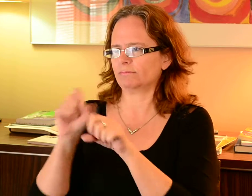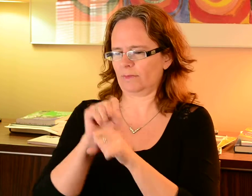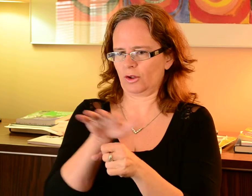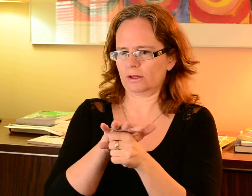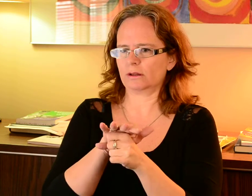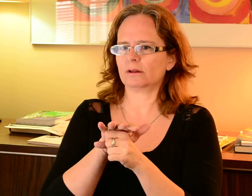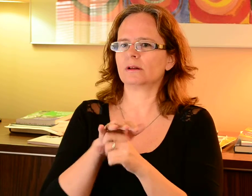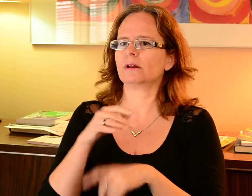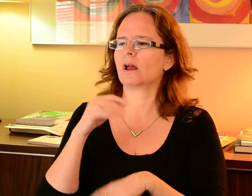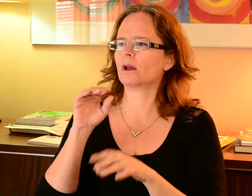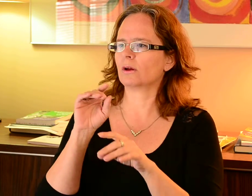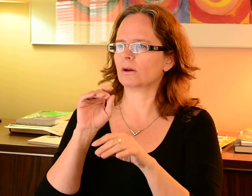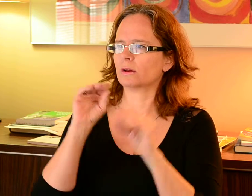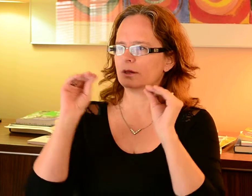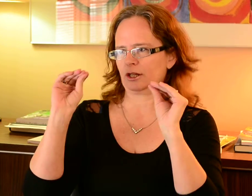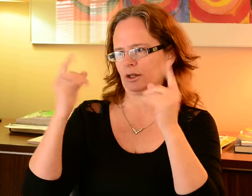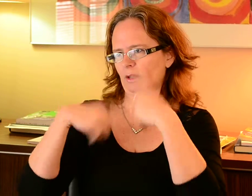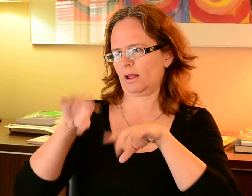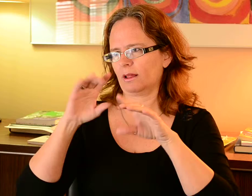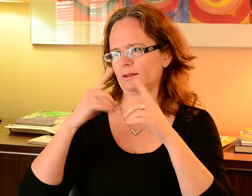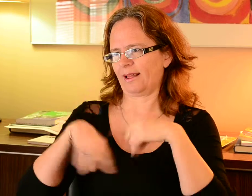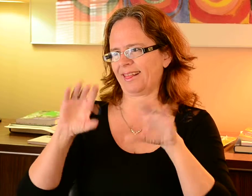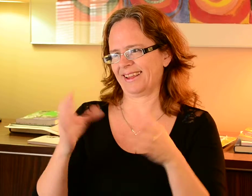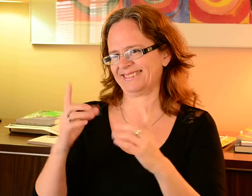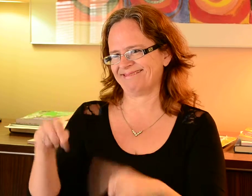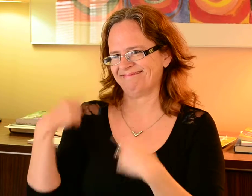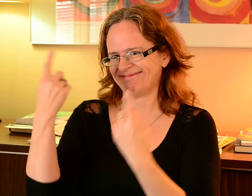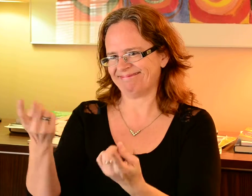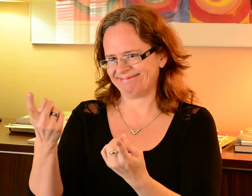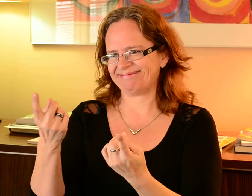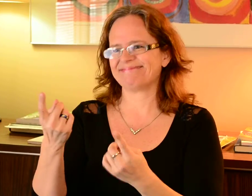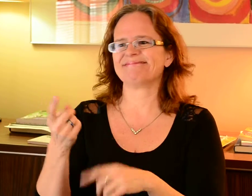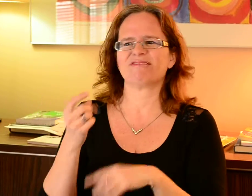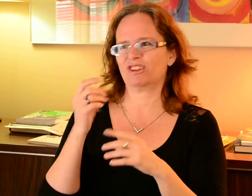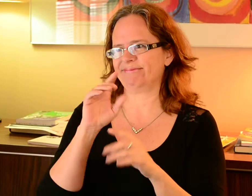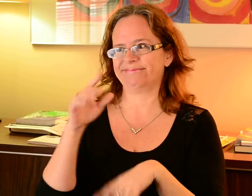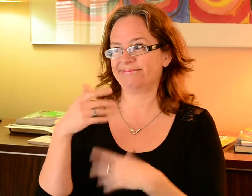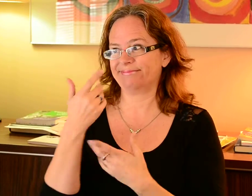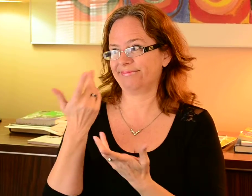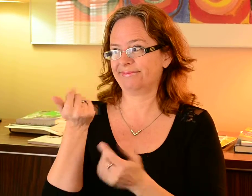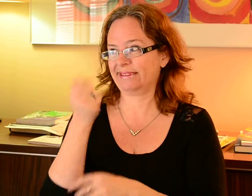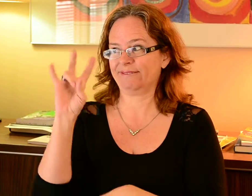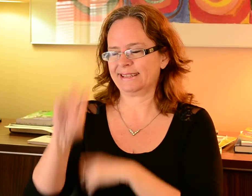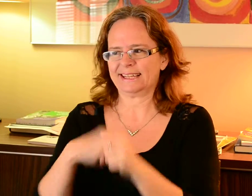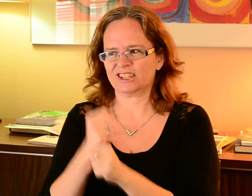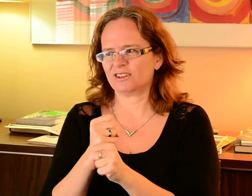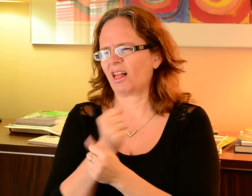I've had 2 or 3 different work areas. I teach American Sign Language and have done so for many, many years. I would say